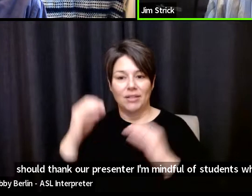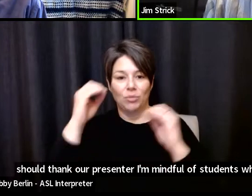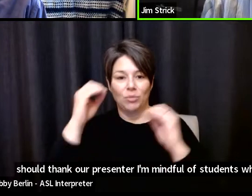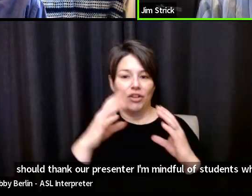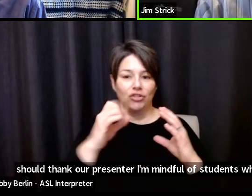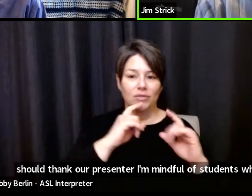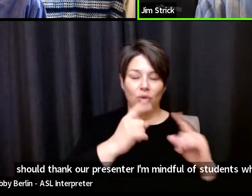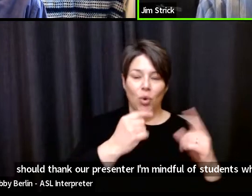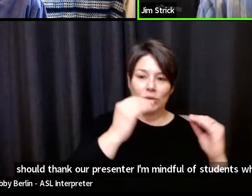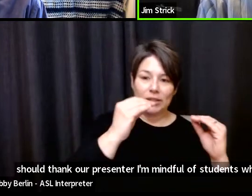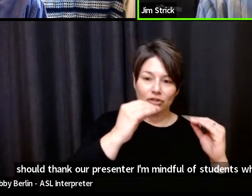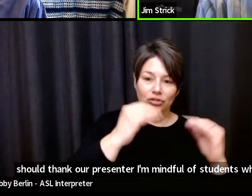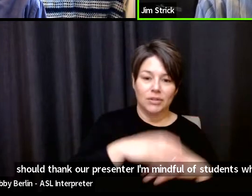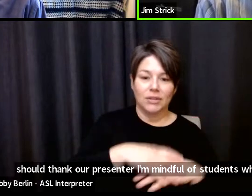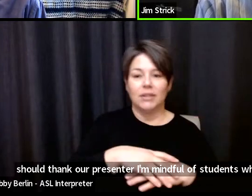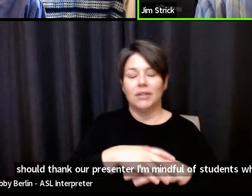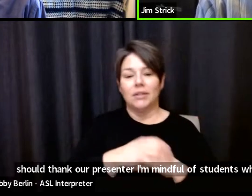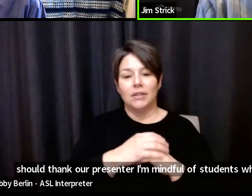go teach them.